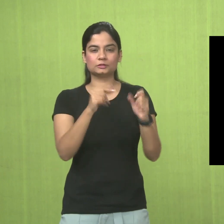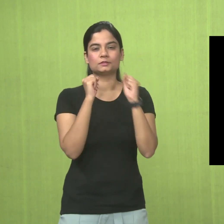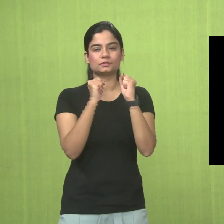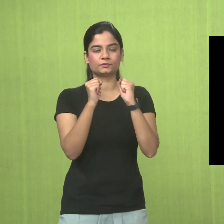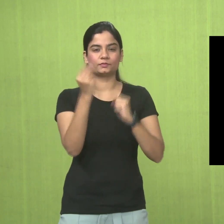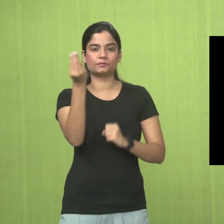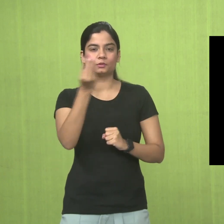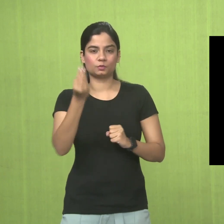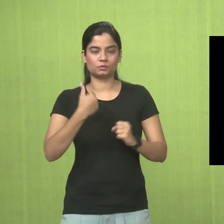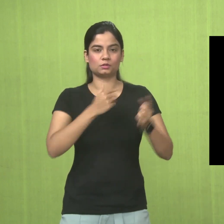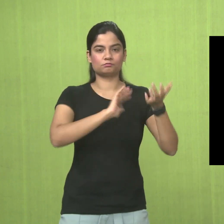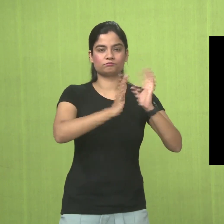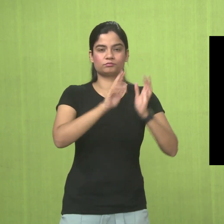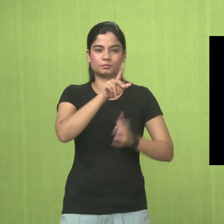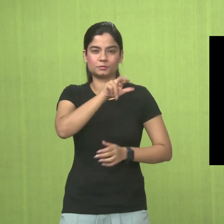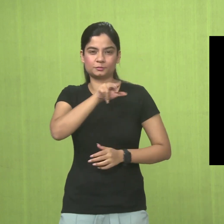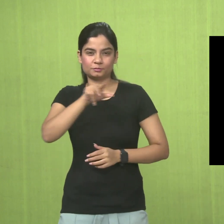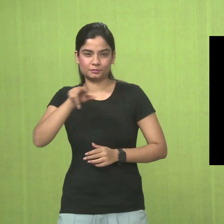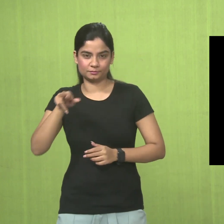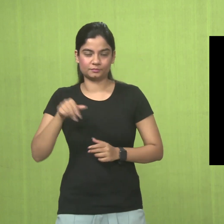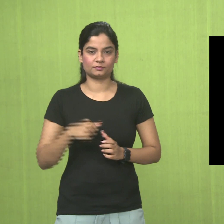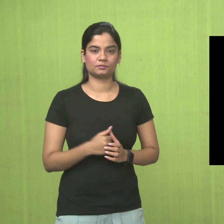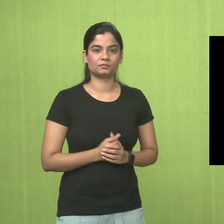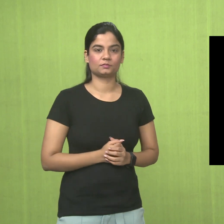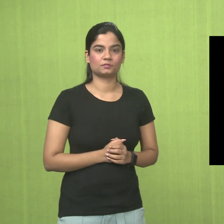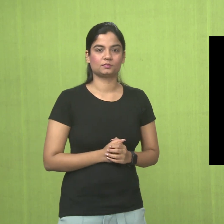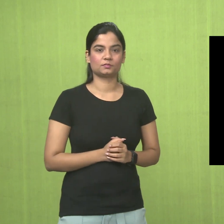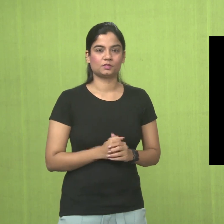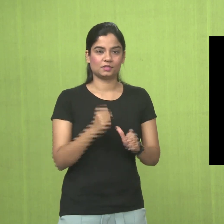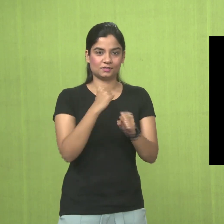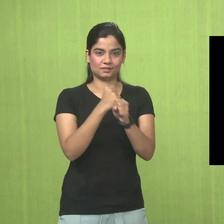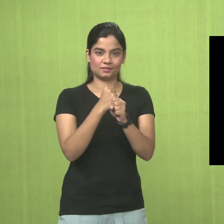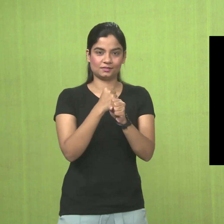Now, I will be teaching you some difficult words in Indian Sign Language.